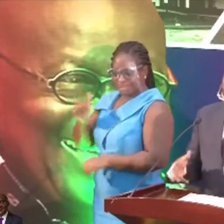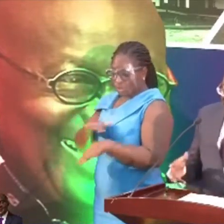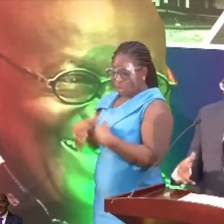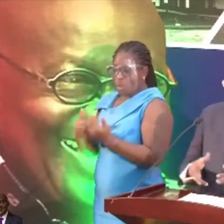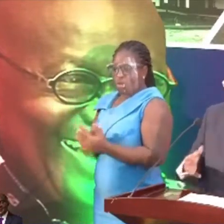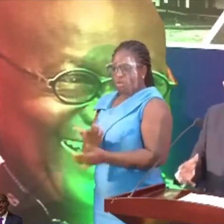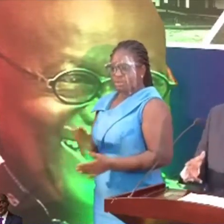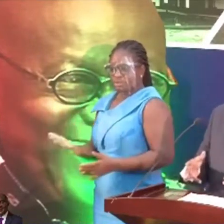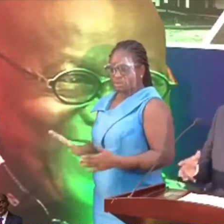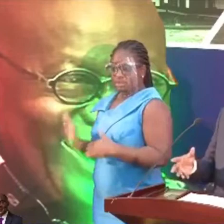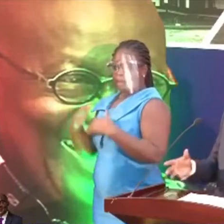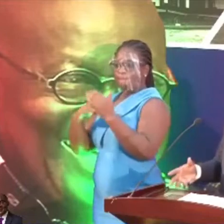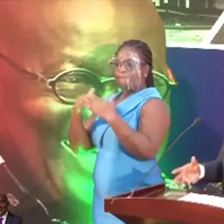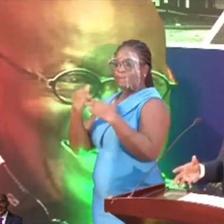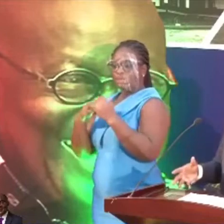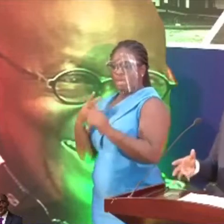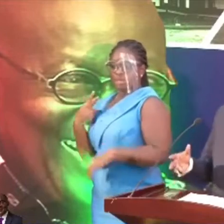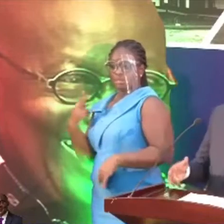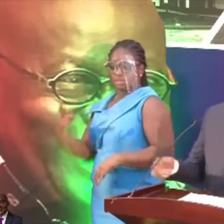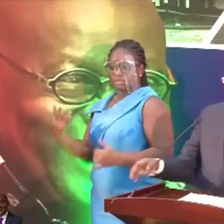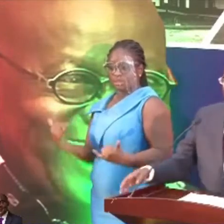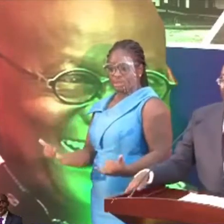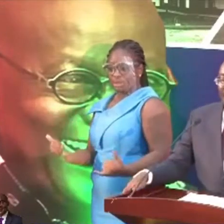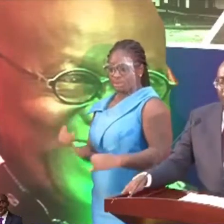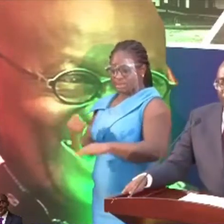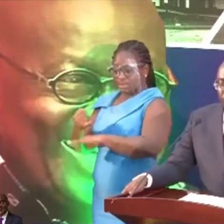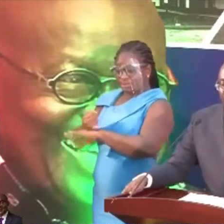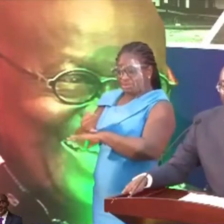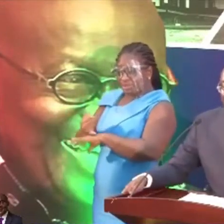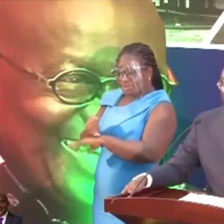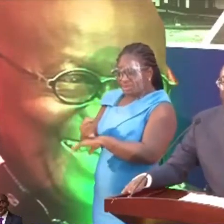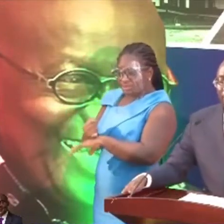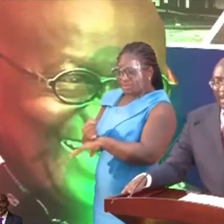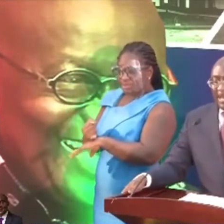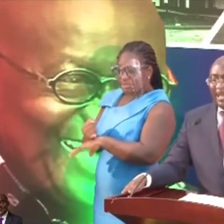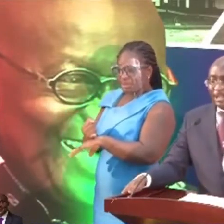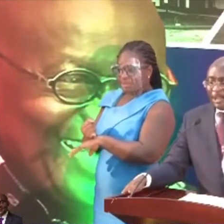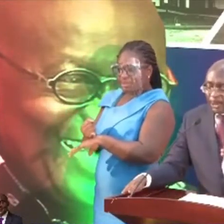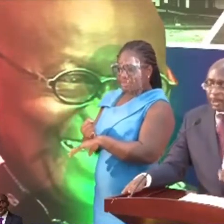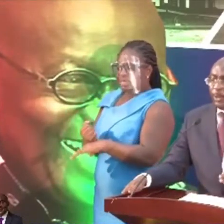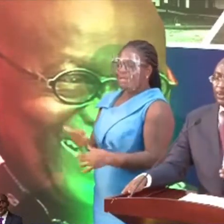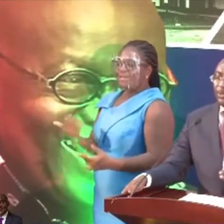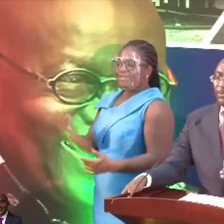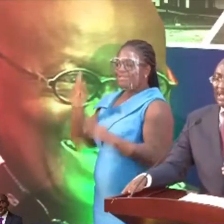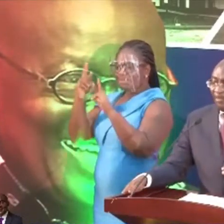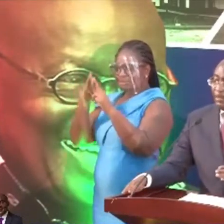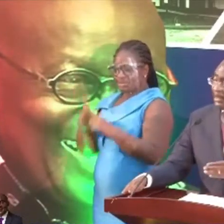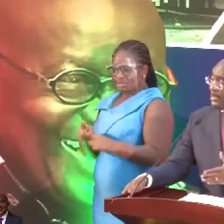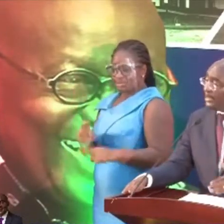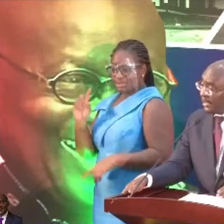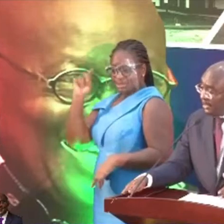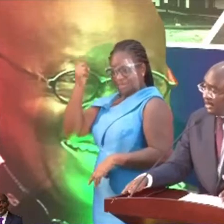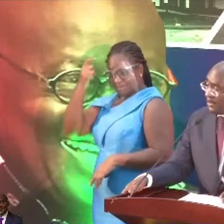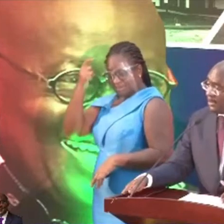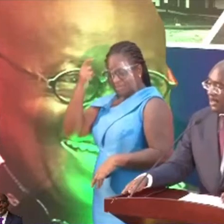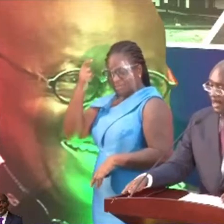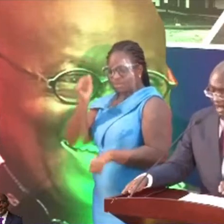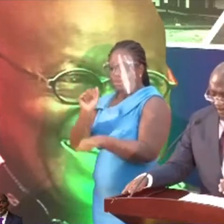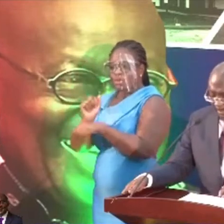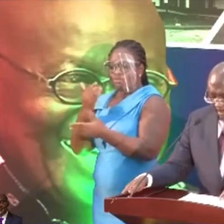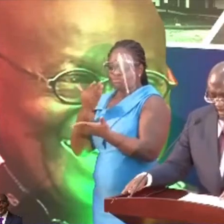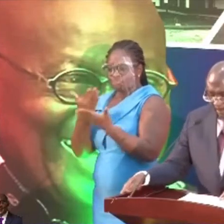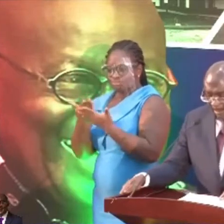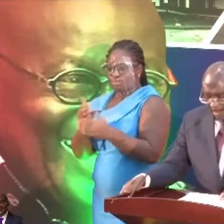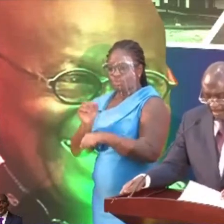this infrastructure that you are seeing, the industrial infrastructure, as a result of the government incentives